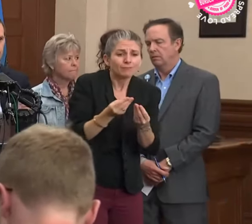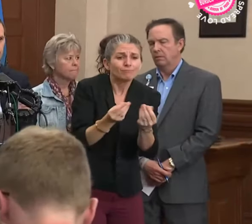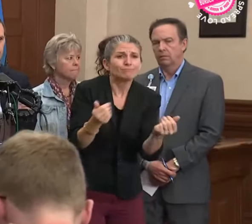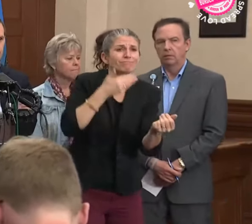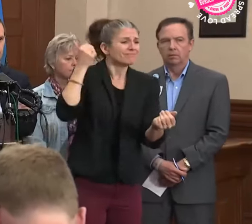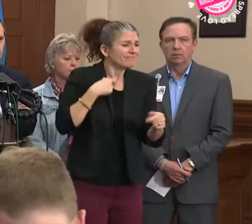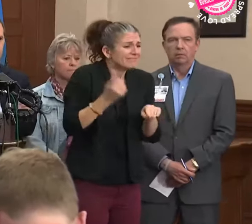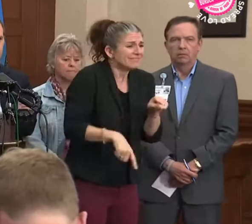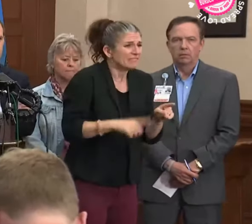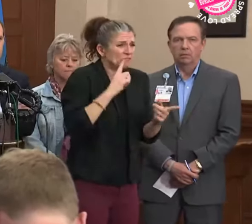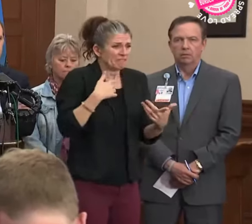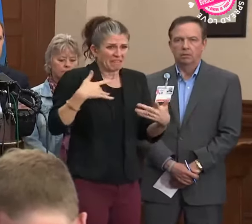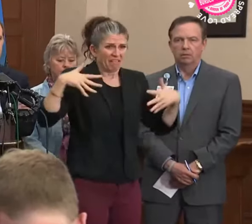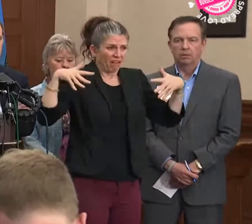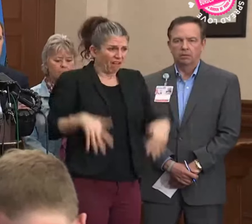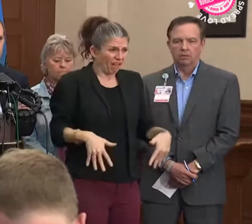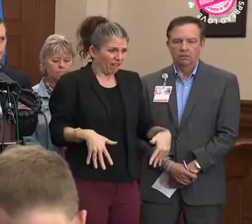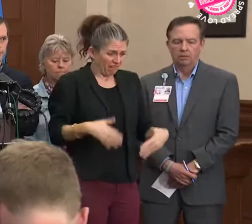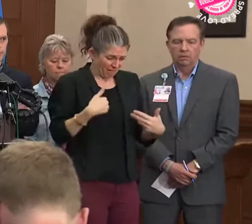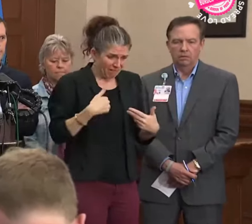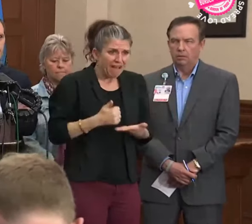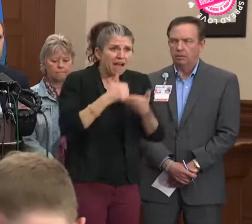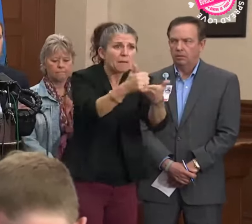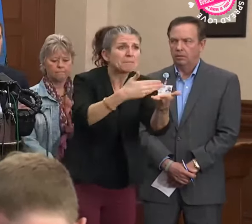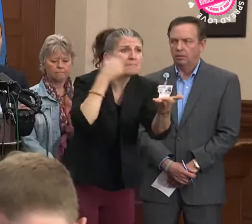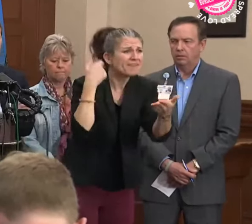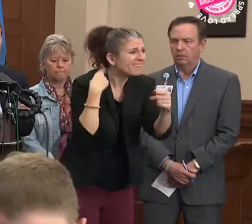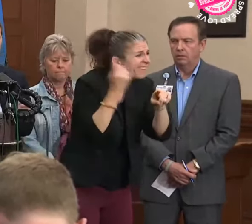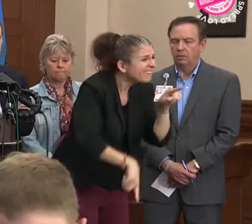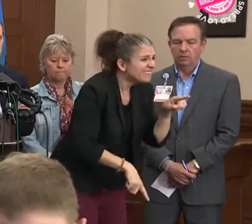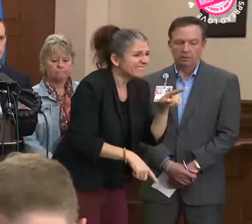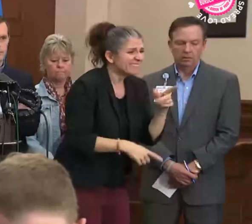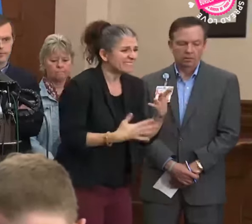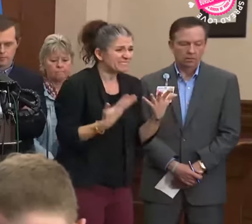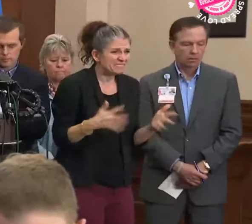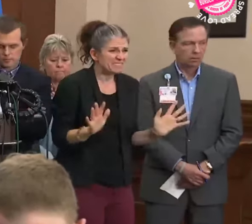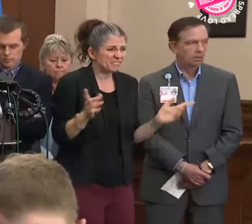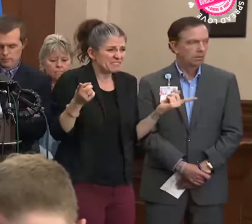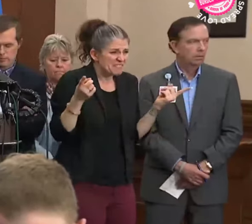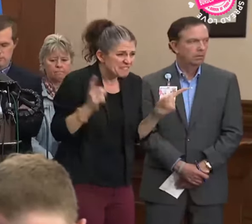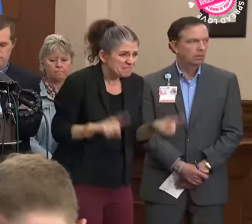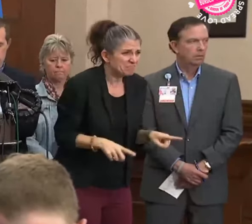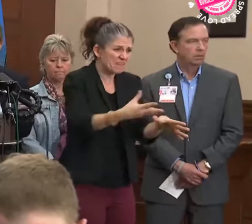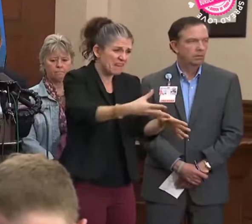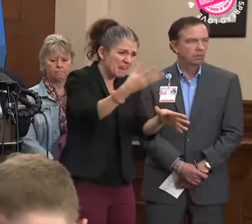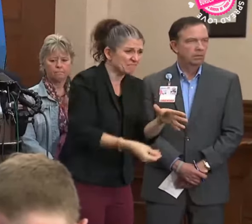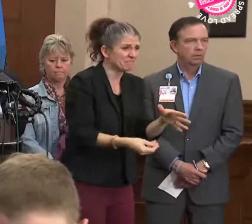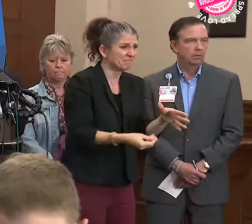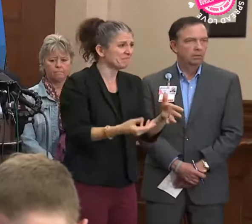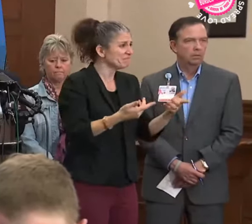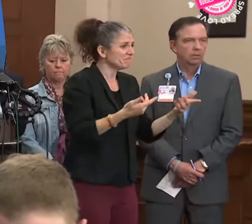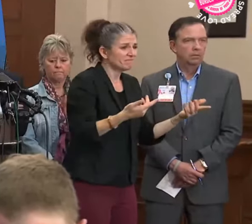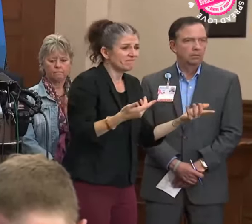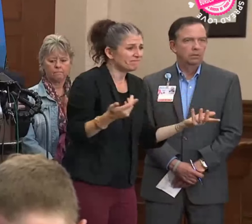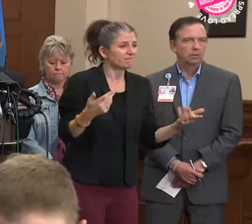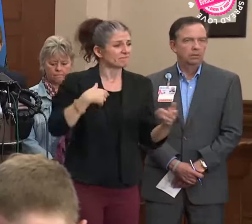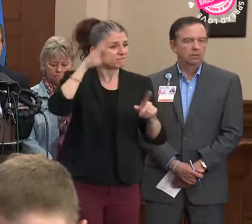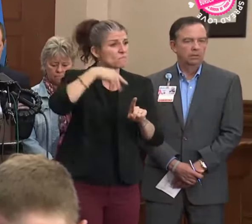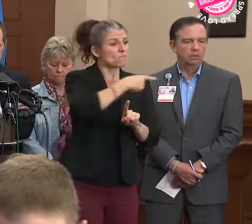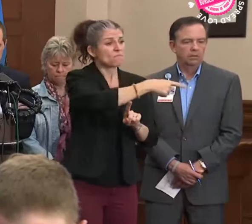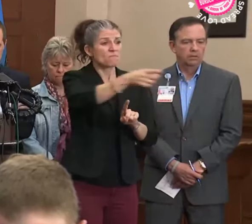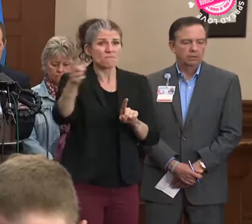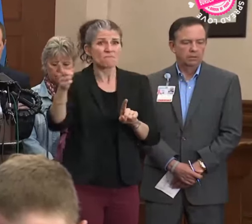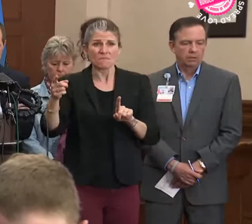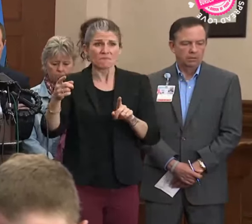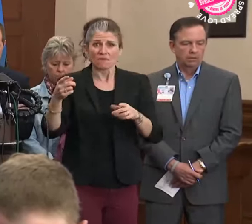is that you will feel the solace and strength in knowing that you are in the hearts of the people of